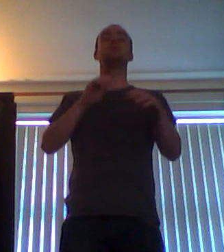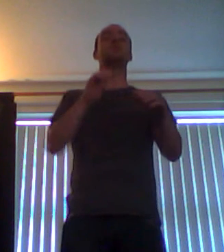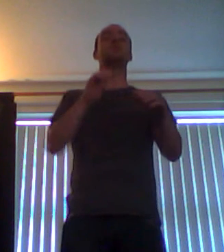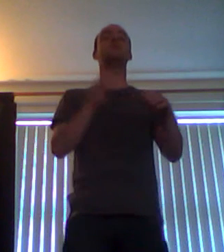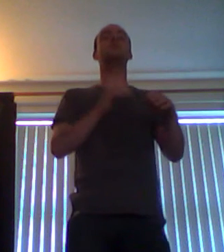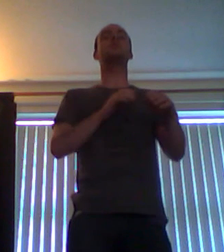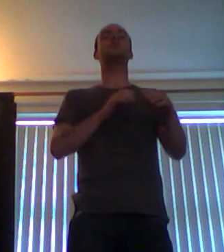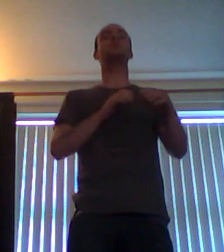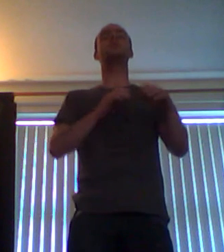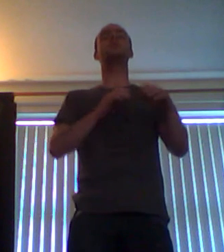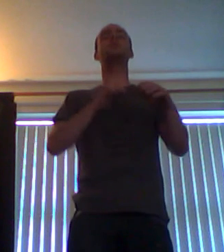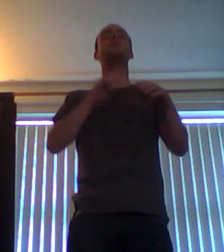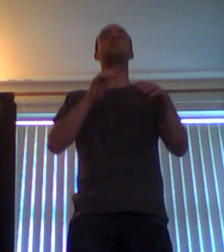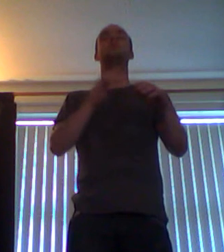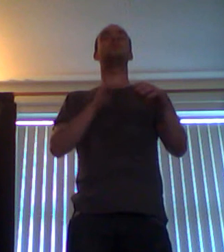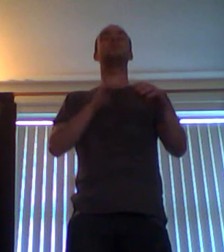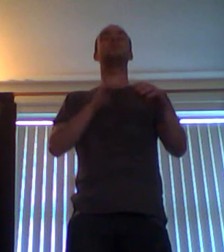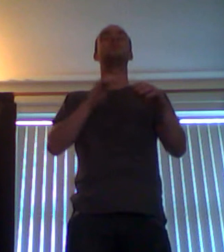consumed in all your doom,